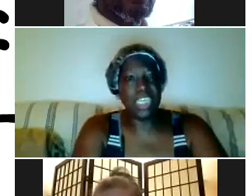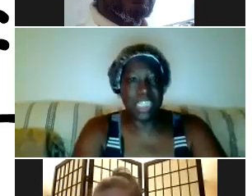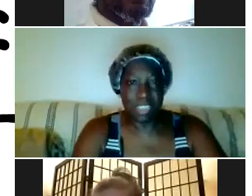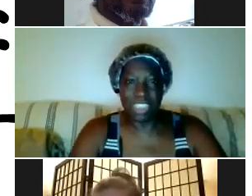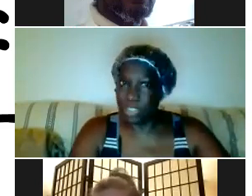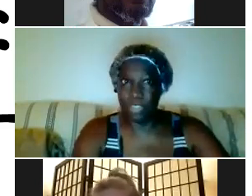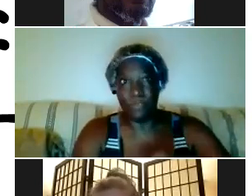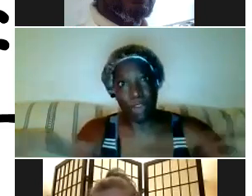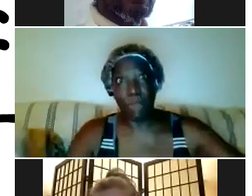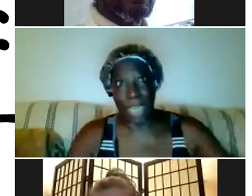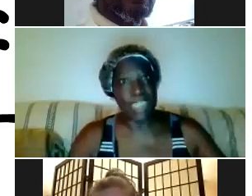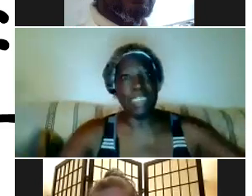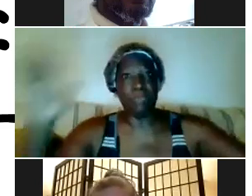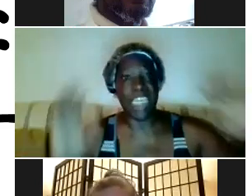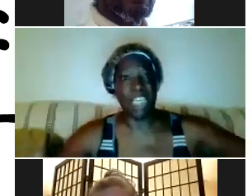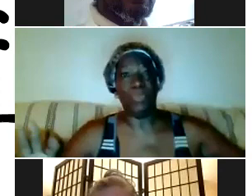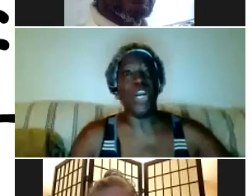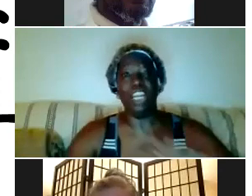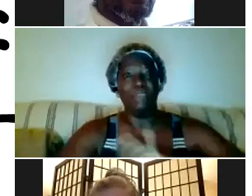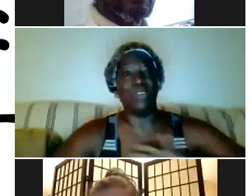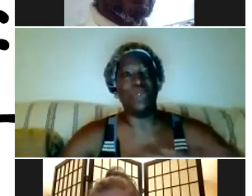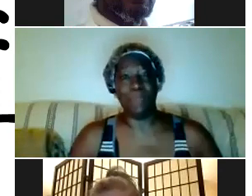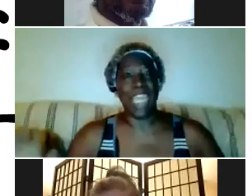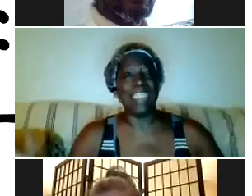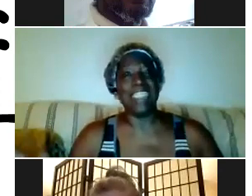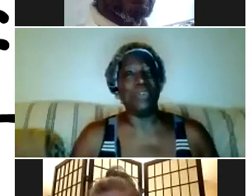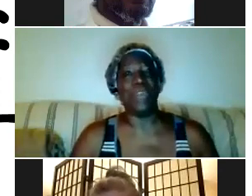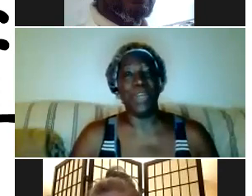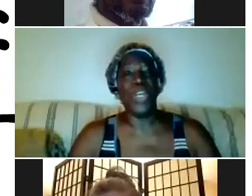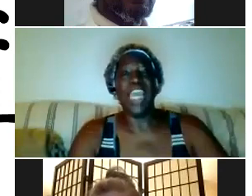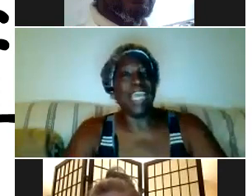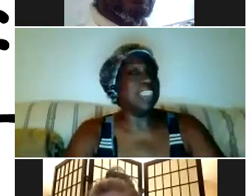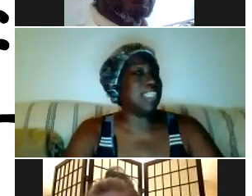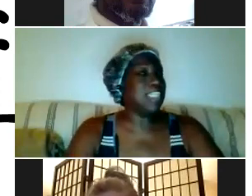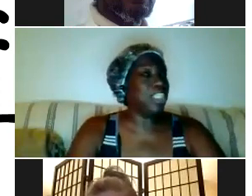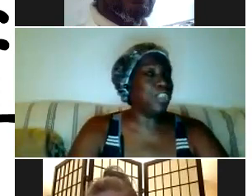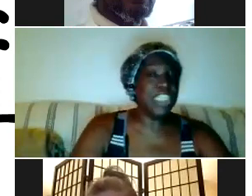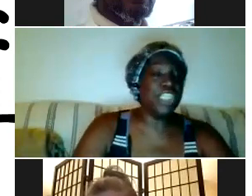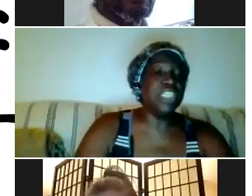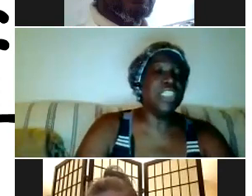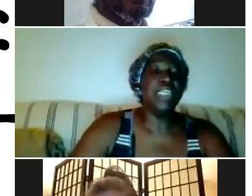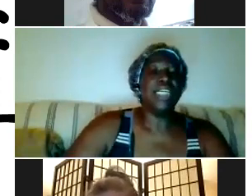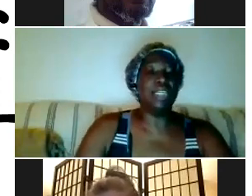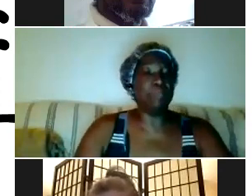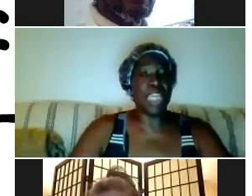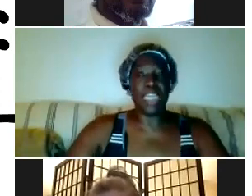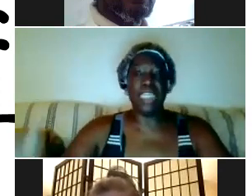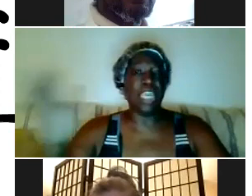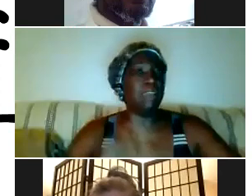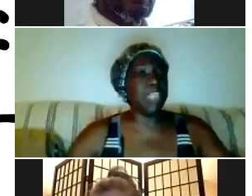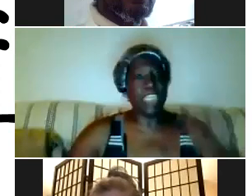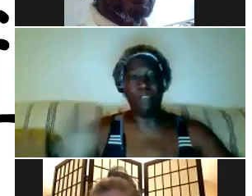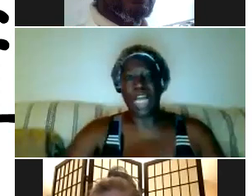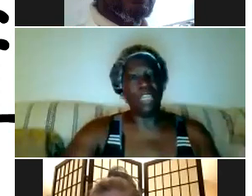that's the very basic beginning part of the A.S.L. grammar and sentence structure. Like I